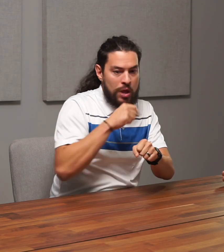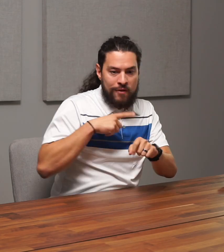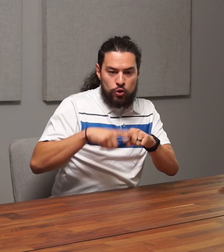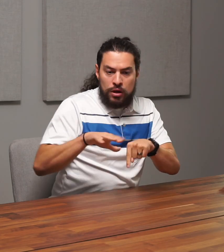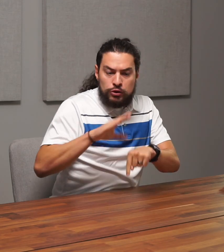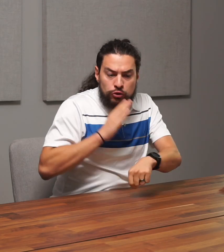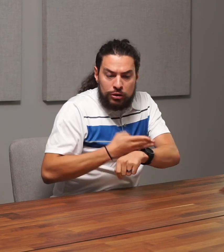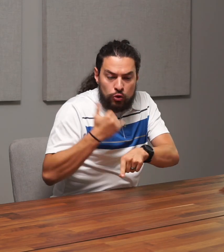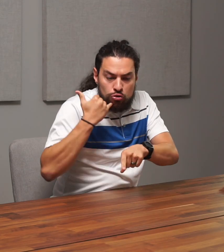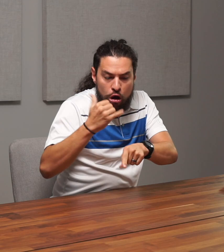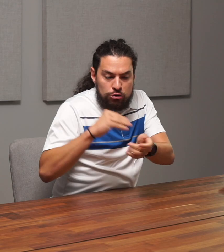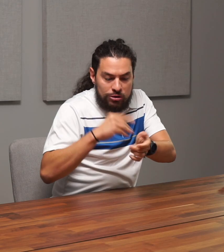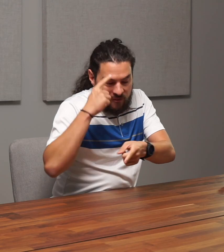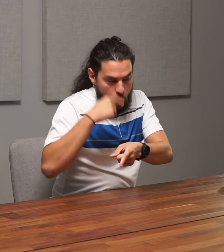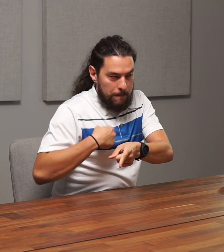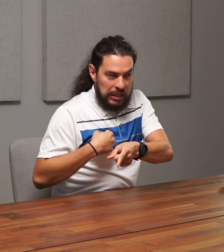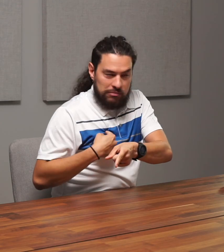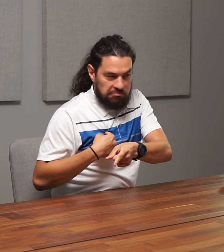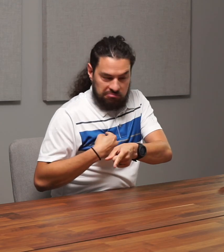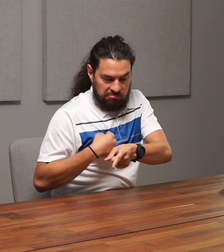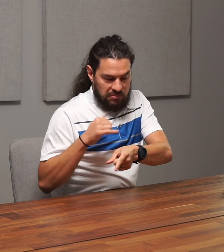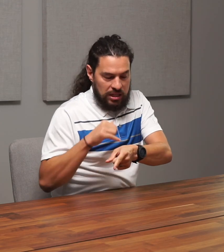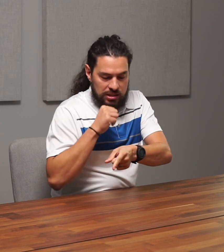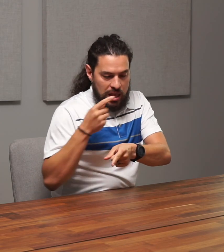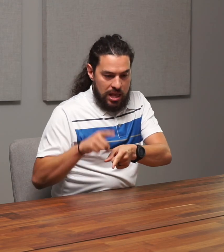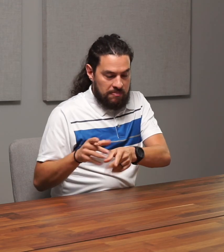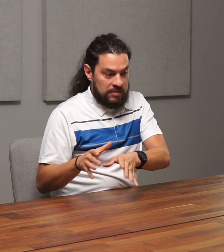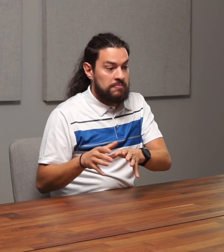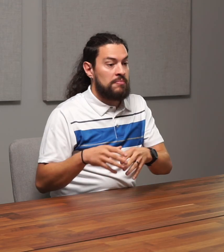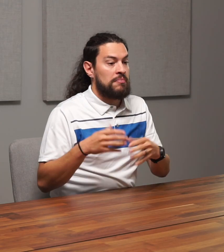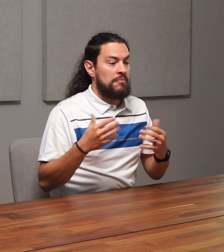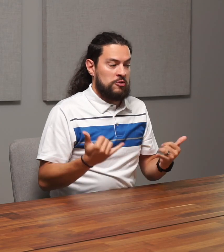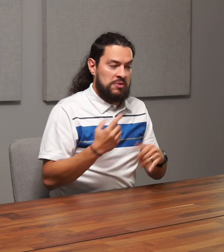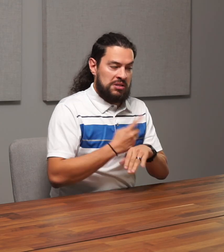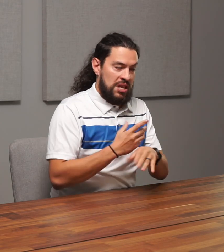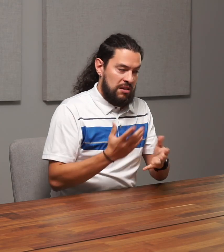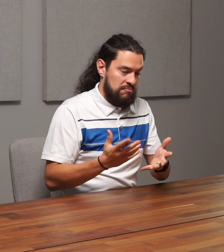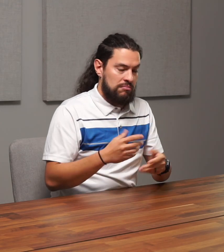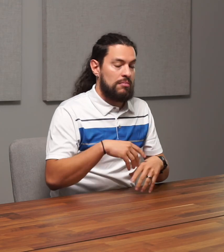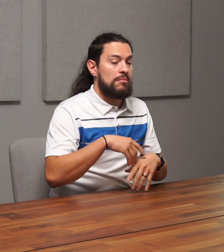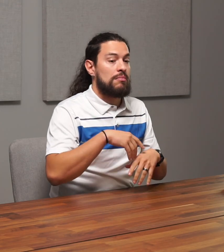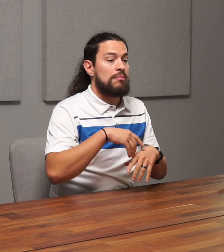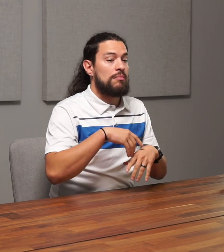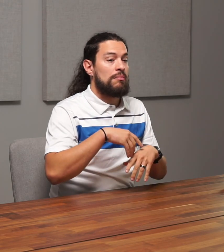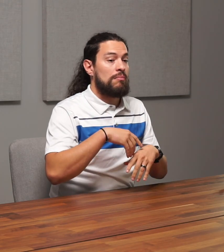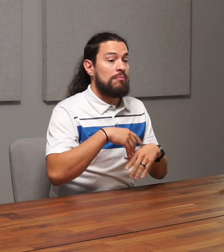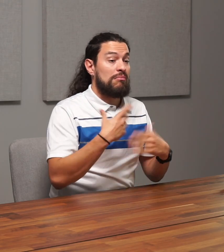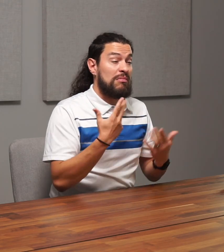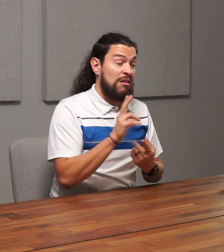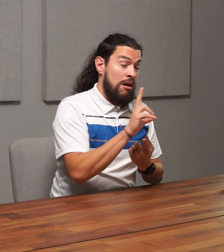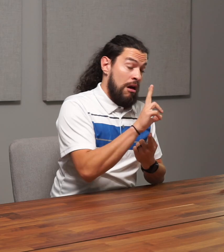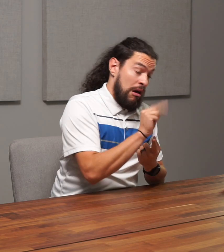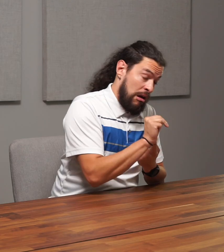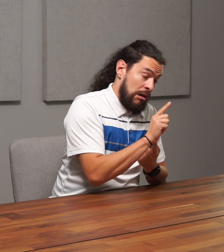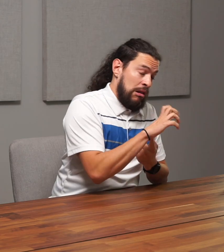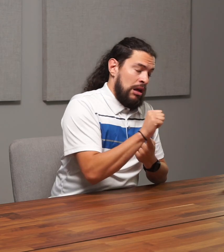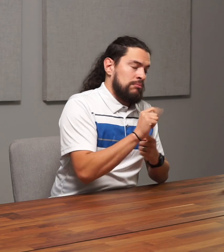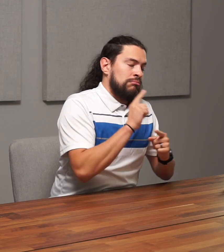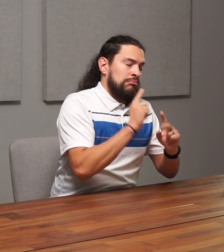that needs to be made they would ask their parent that they would ask their child to call on behalf of the parents today that doesn't necessarily happen so much because a lot of technology